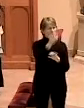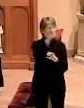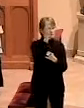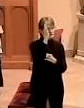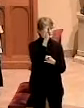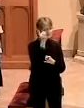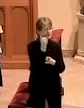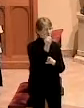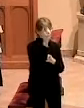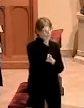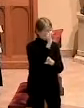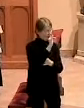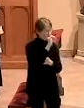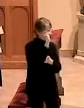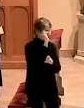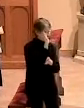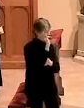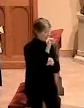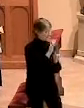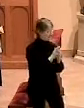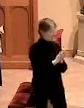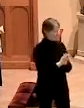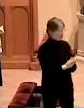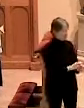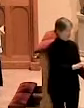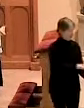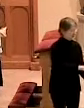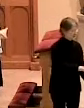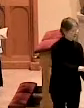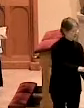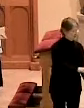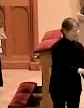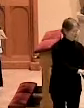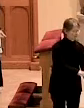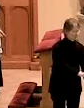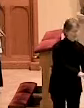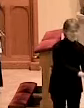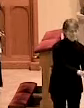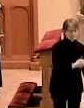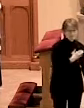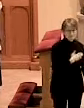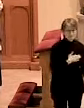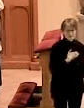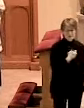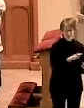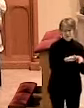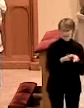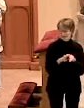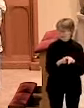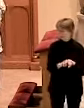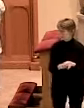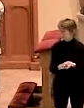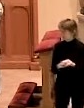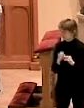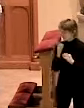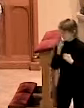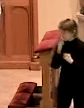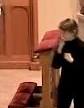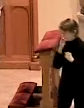Spirit, God forever and ever. Amen. Please be seated now for our scripture readings.